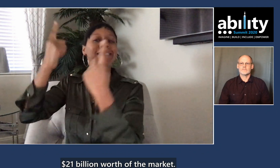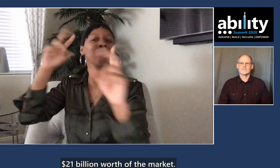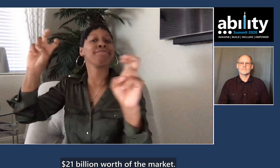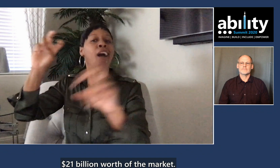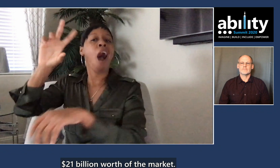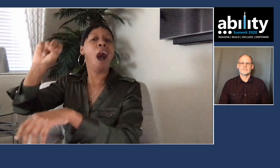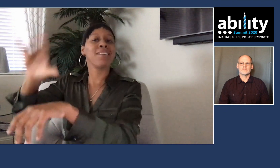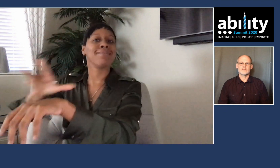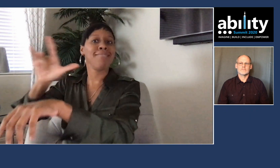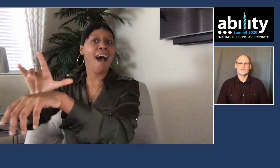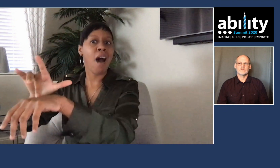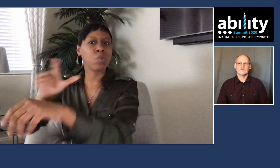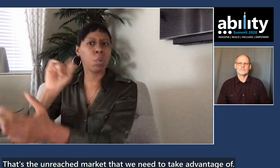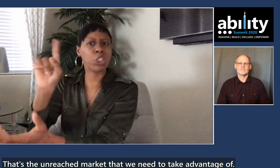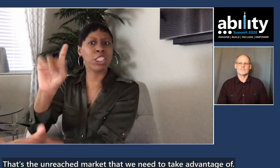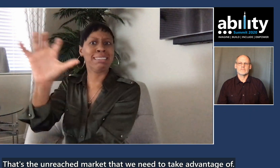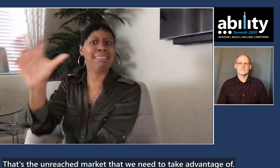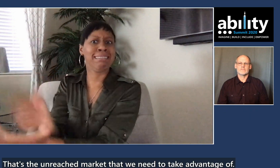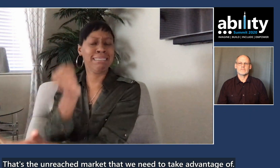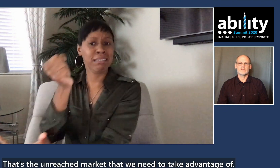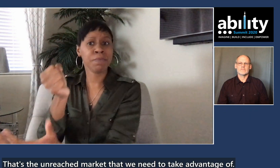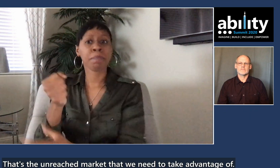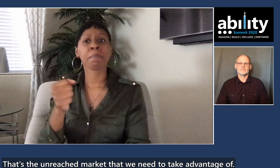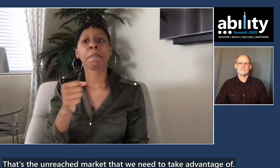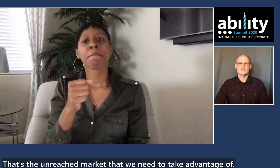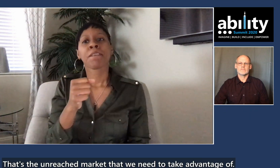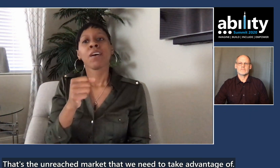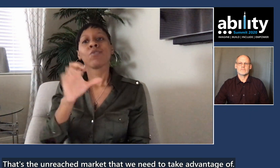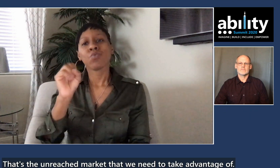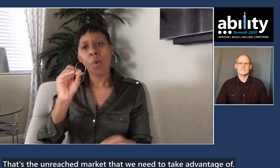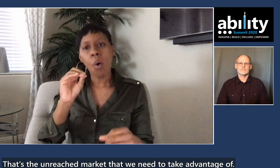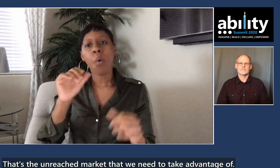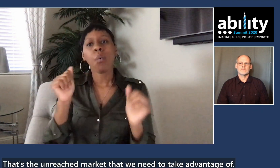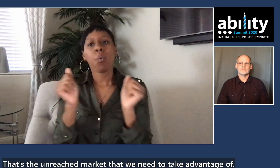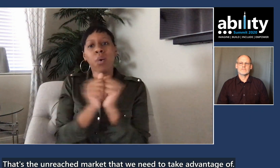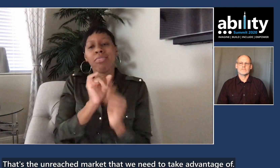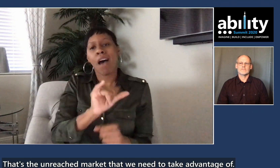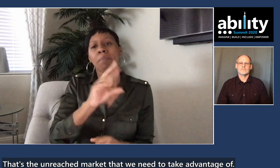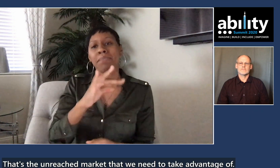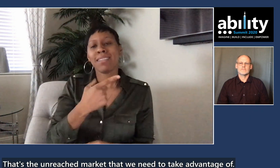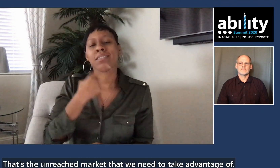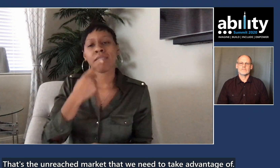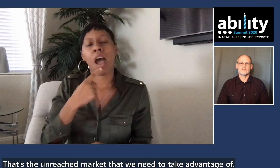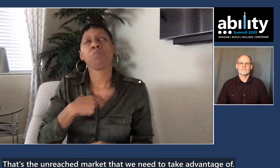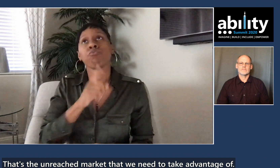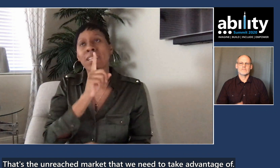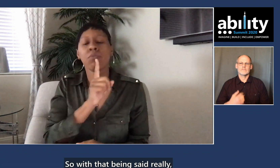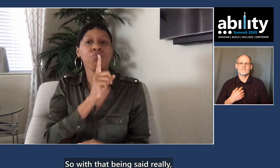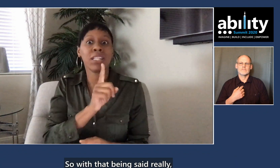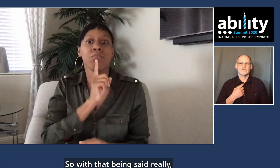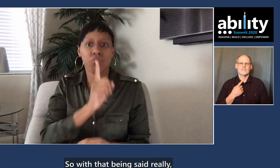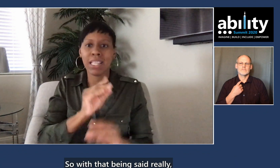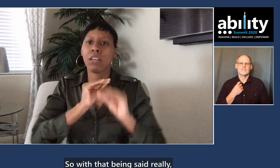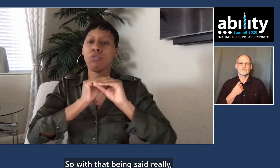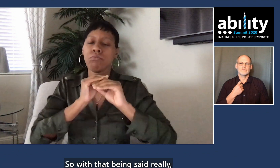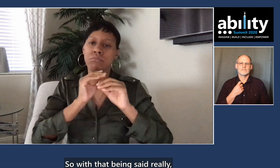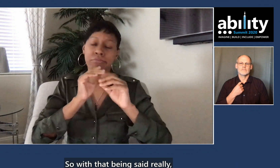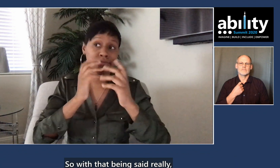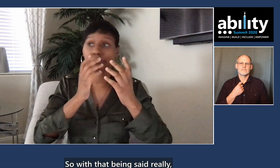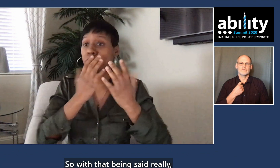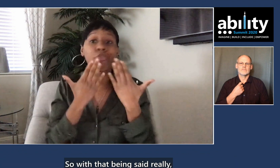market. That's the unreached market that we need to take advantage of. So with that being